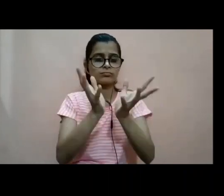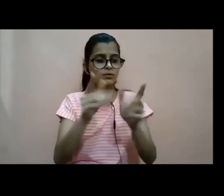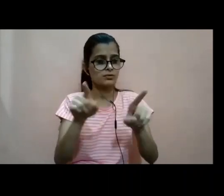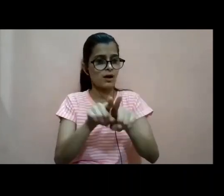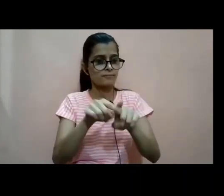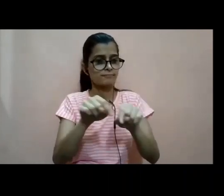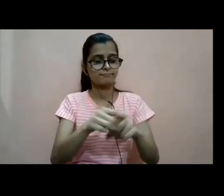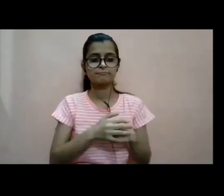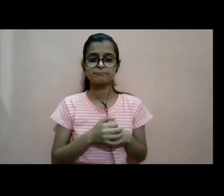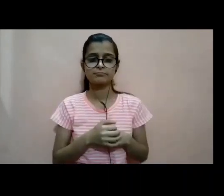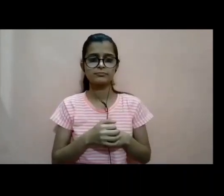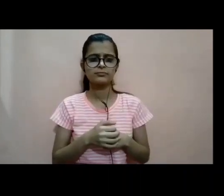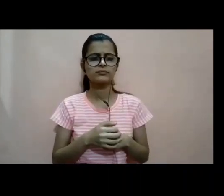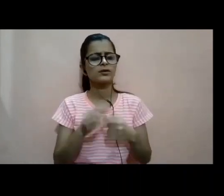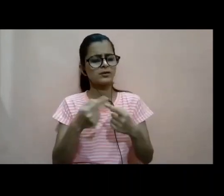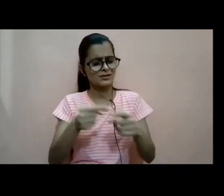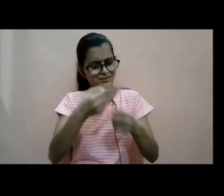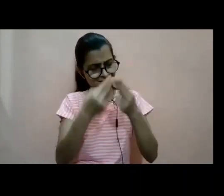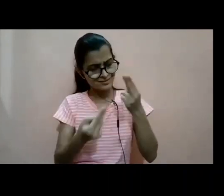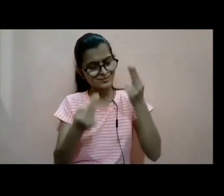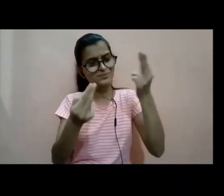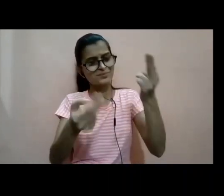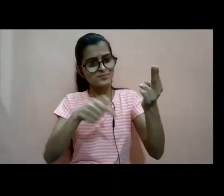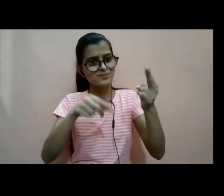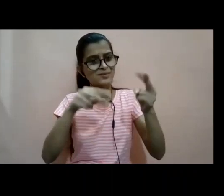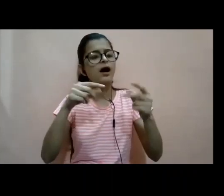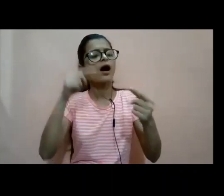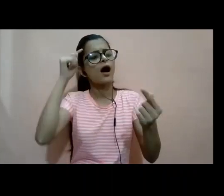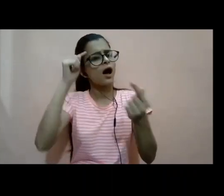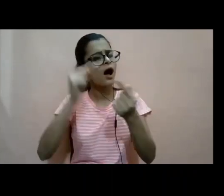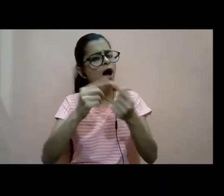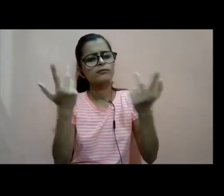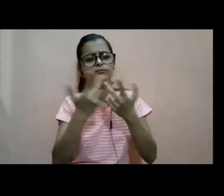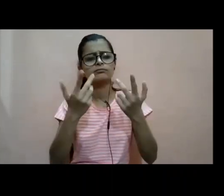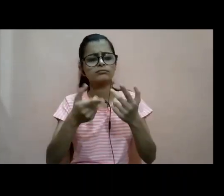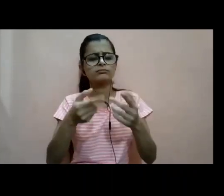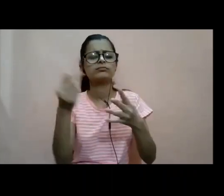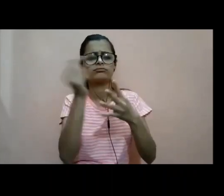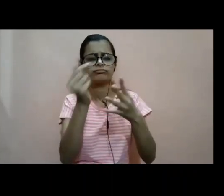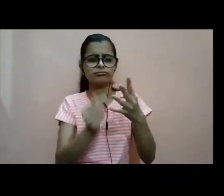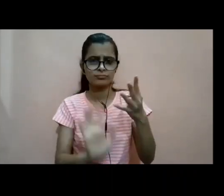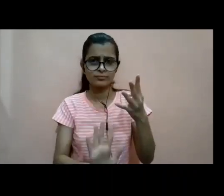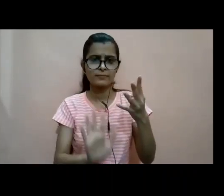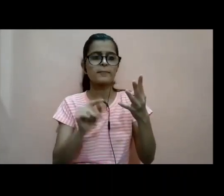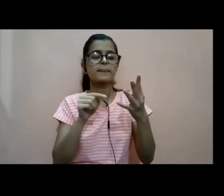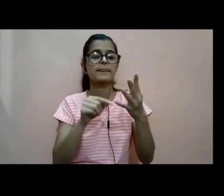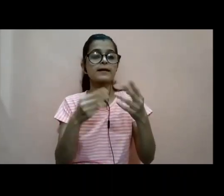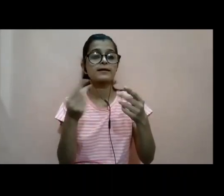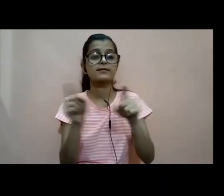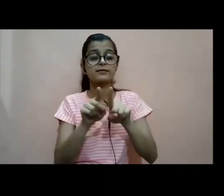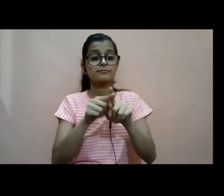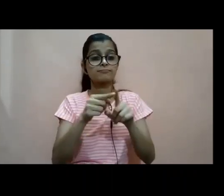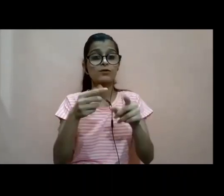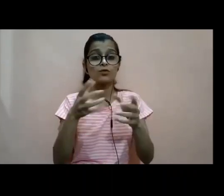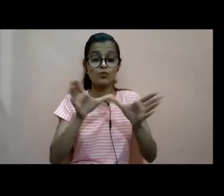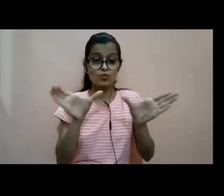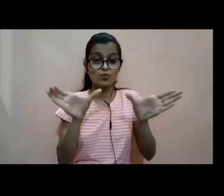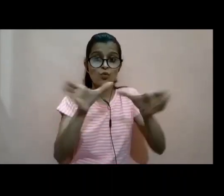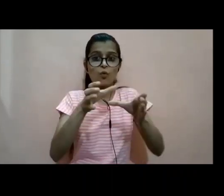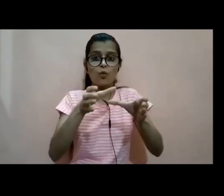But I think what they do in this story is they remind us of the desire for community.